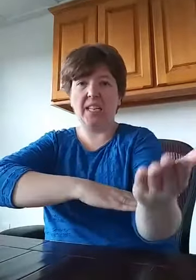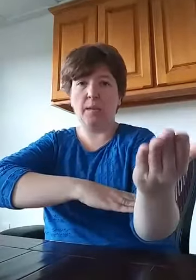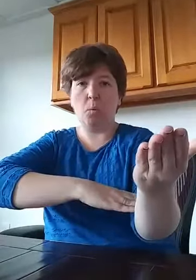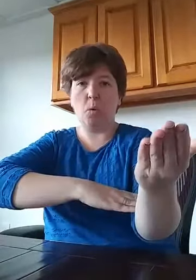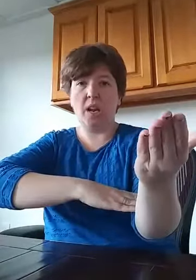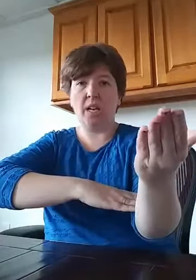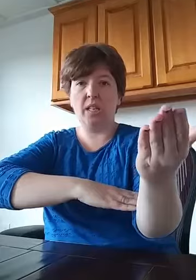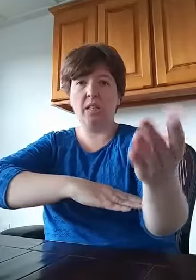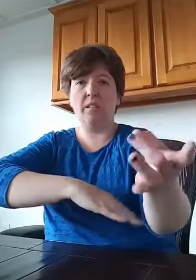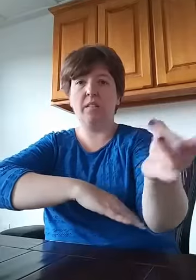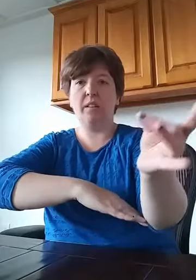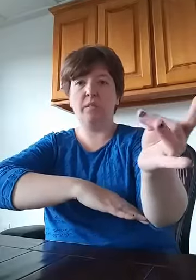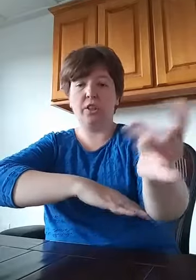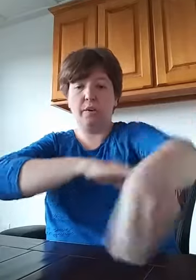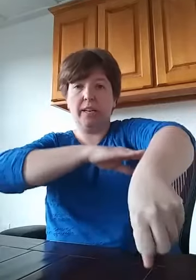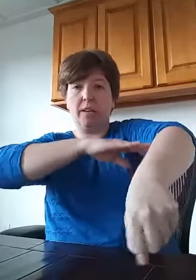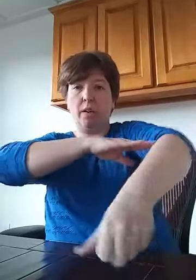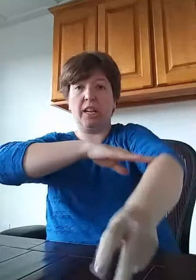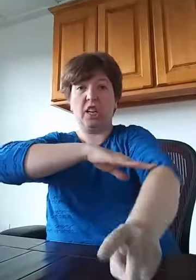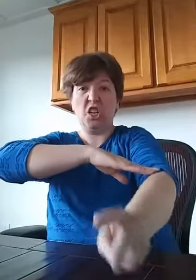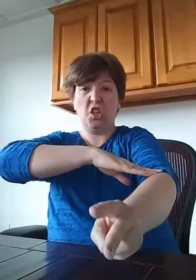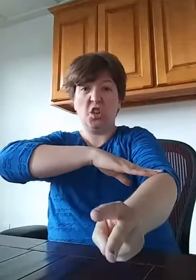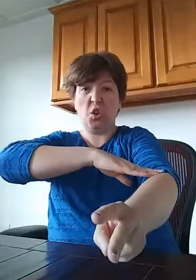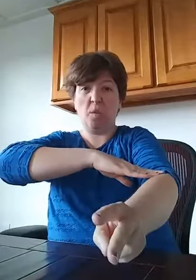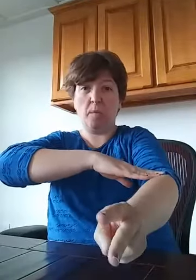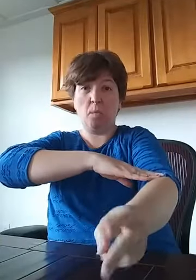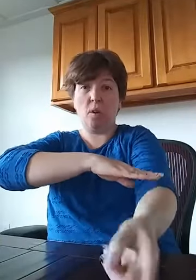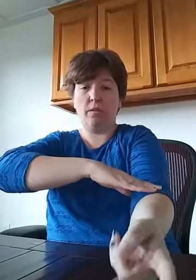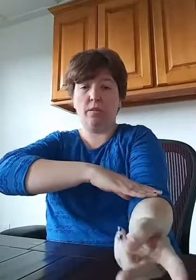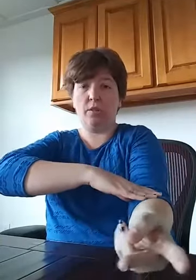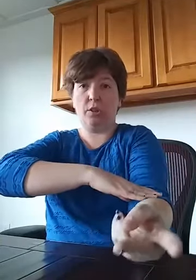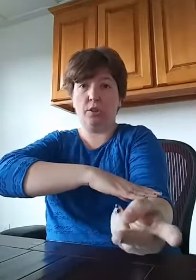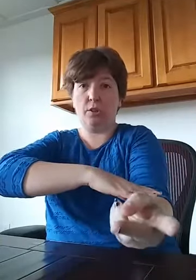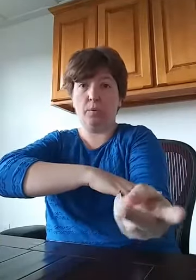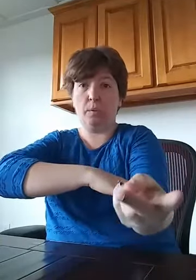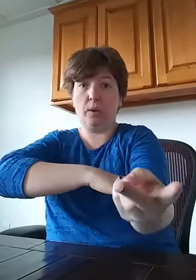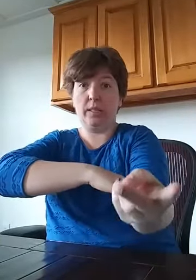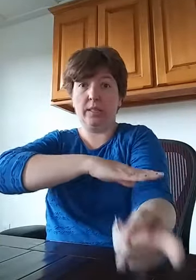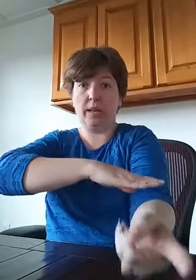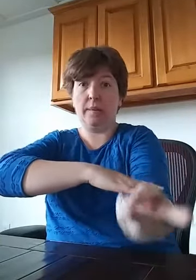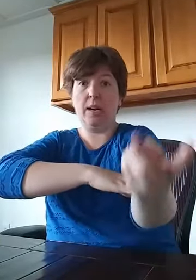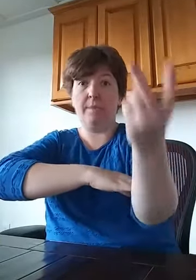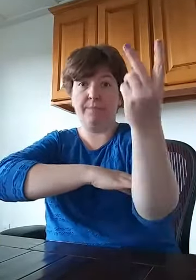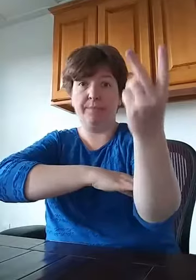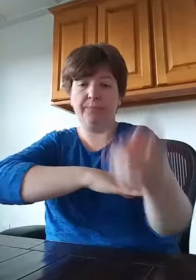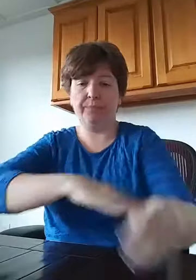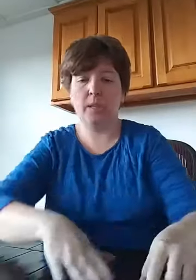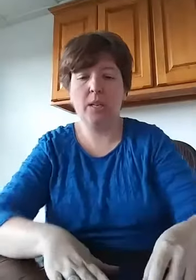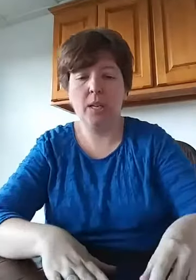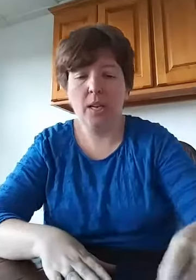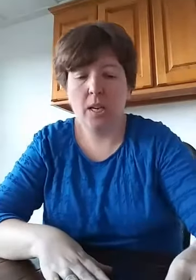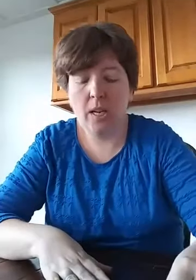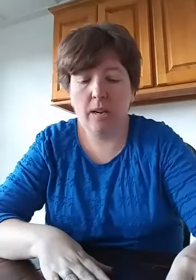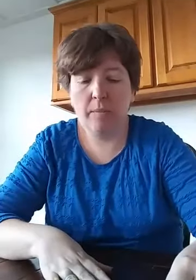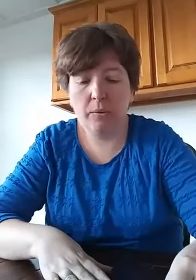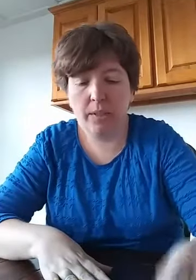the morning. They'll show it here, or like 2 in the morning. 2 in the morning as it's coming up. You'll see